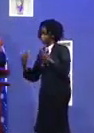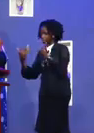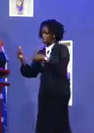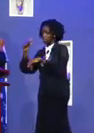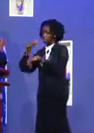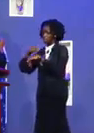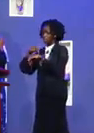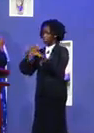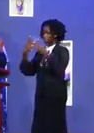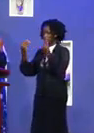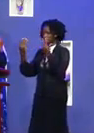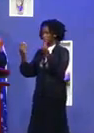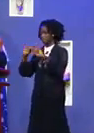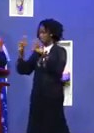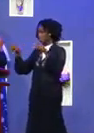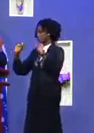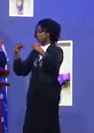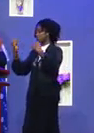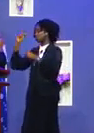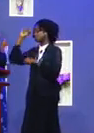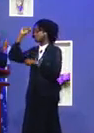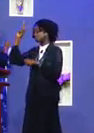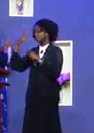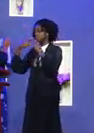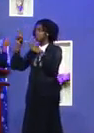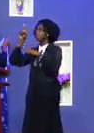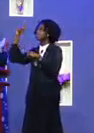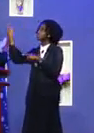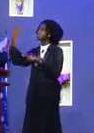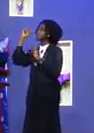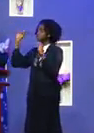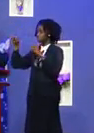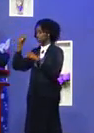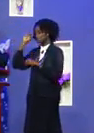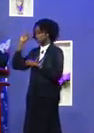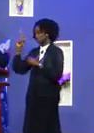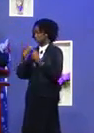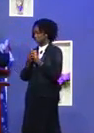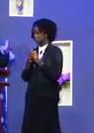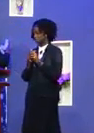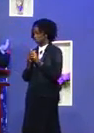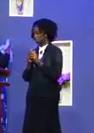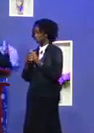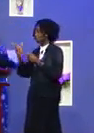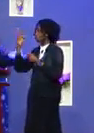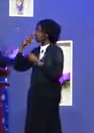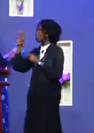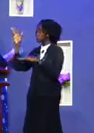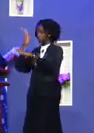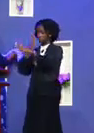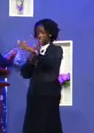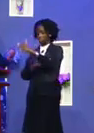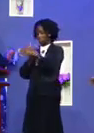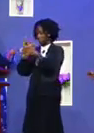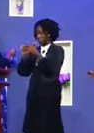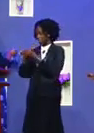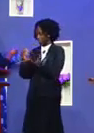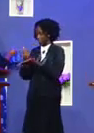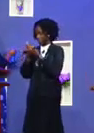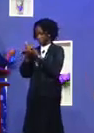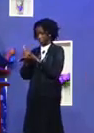wale ayinza kategera. Okujja kobo benyine. We katonda asibe bimyo